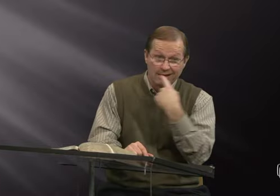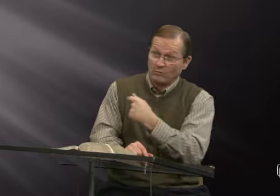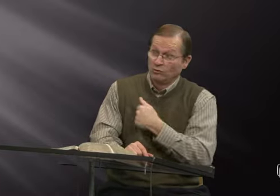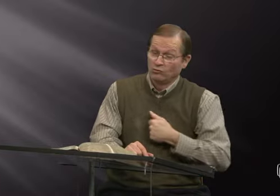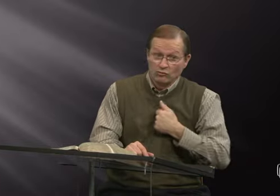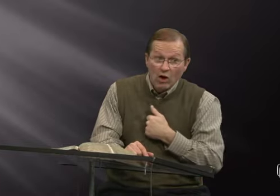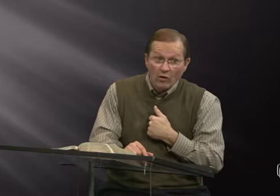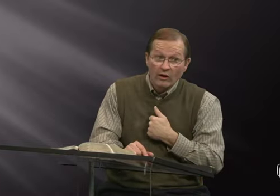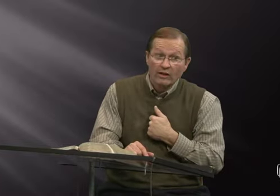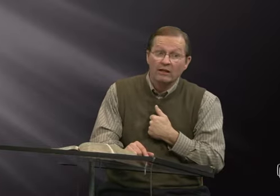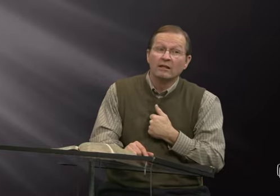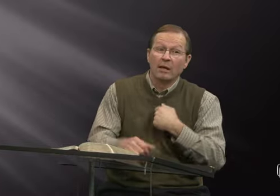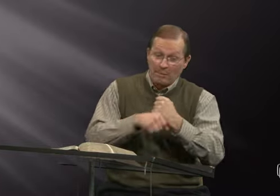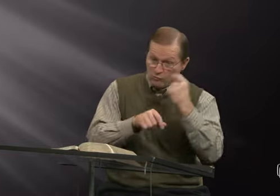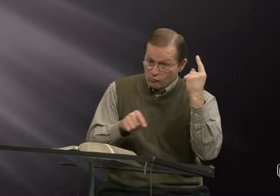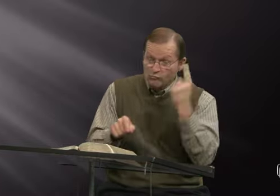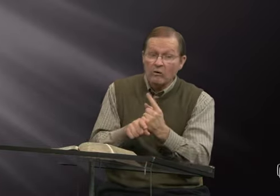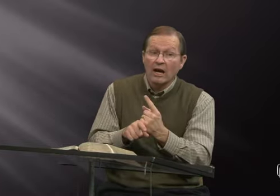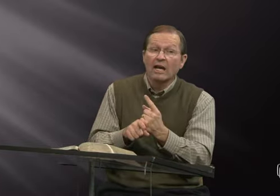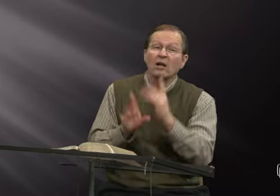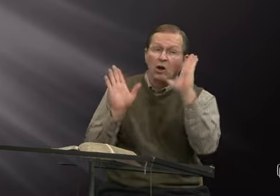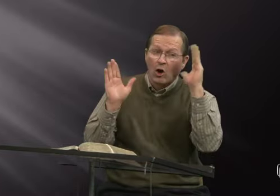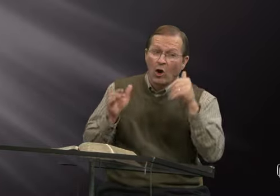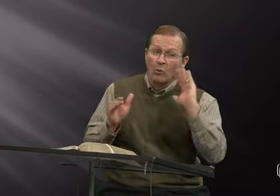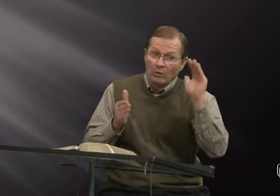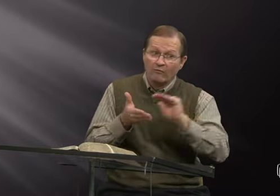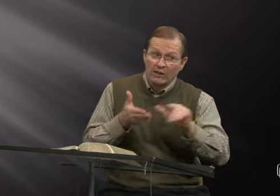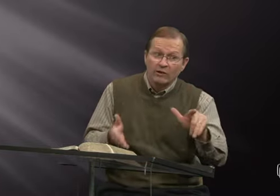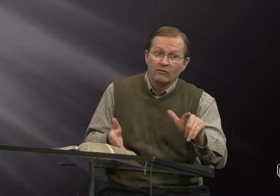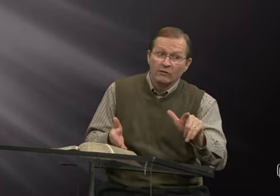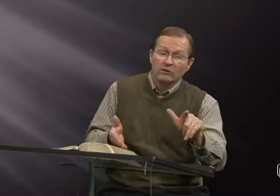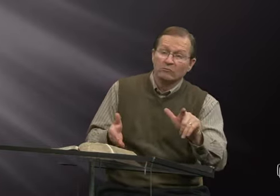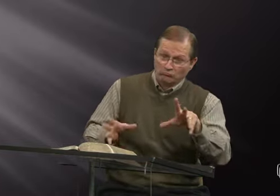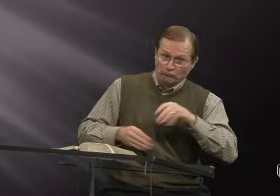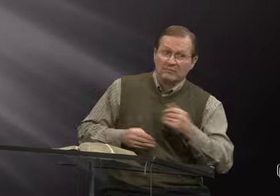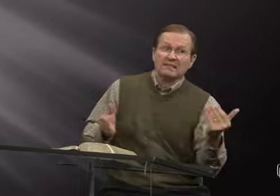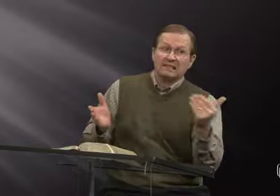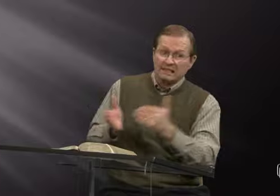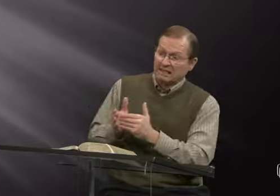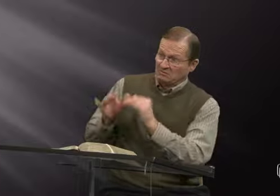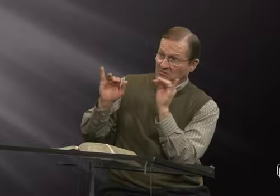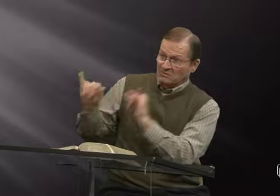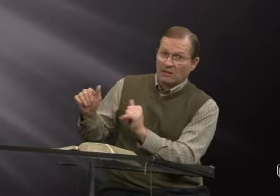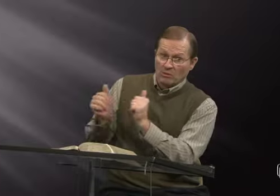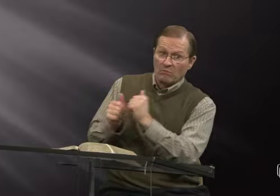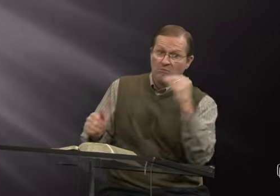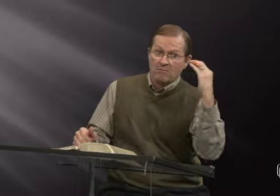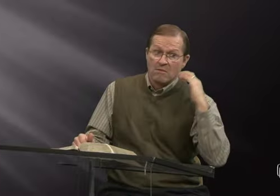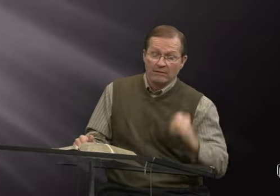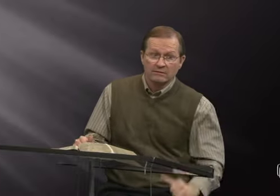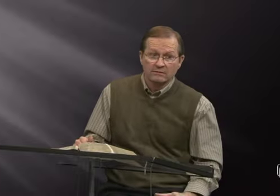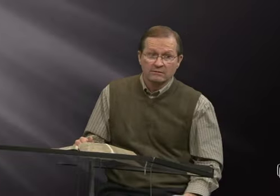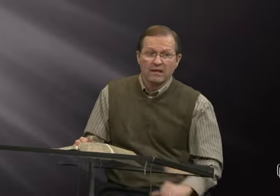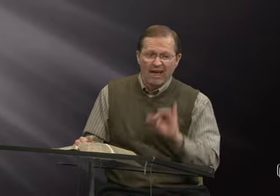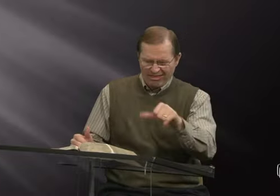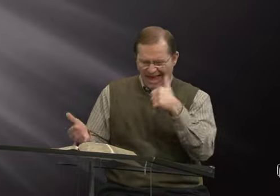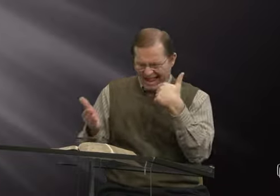now through Paul's teaching me, I'm sorry for my sin, I'm right with God, and Paul is